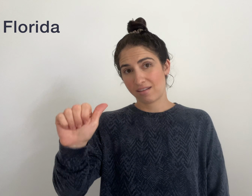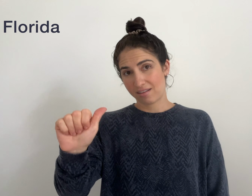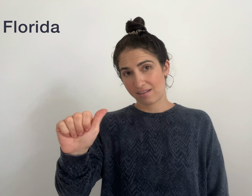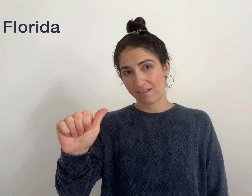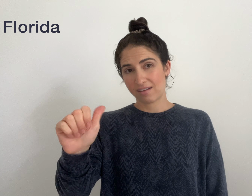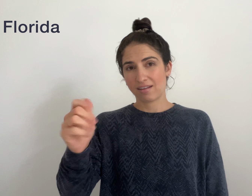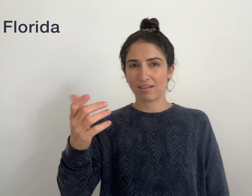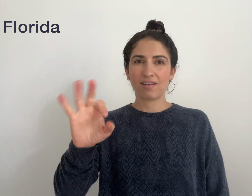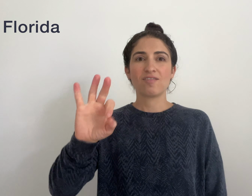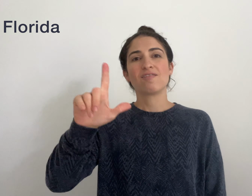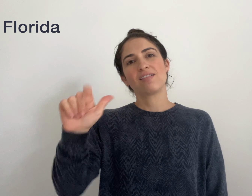Florida,